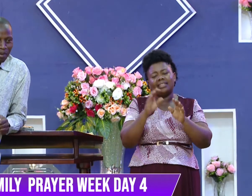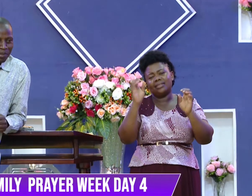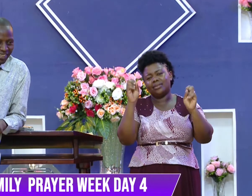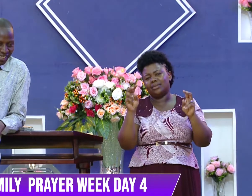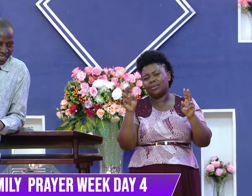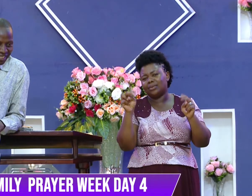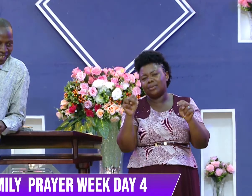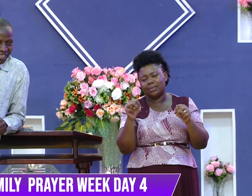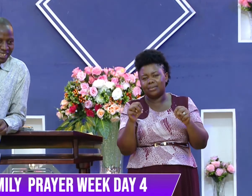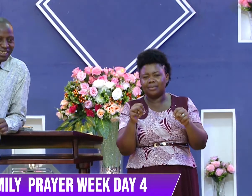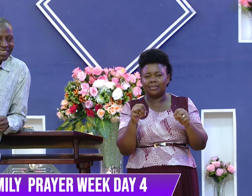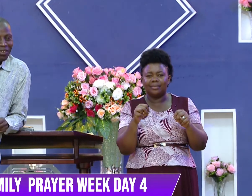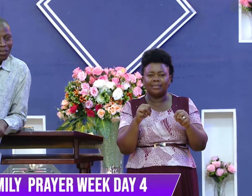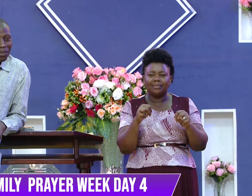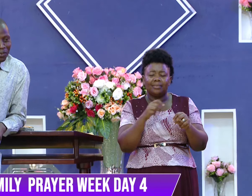no. Mommy.